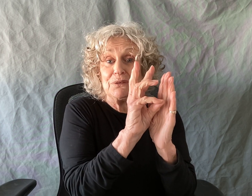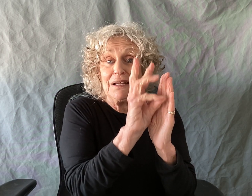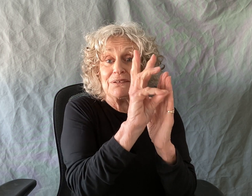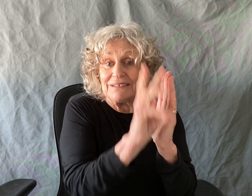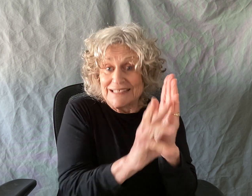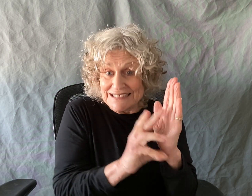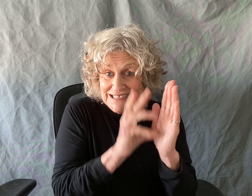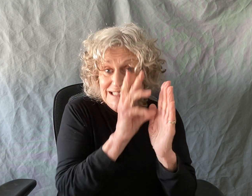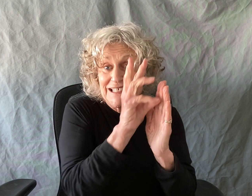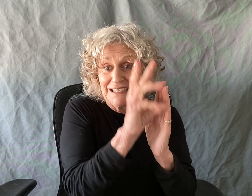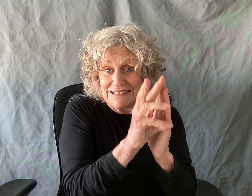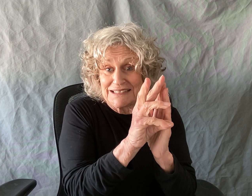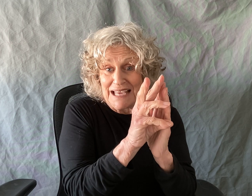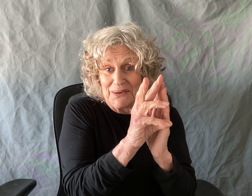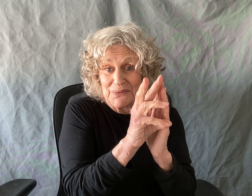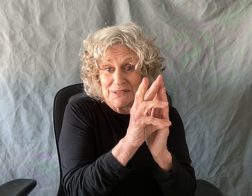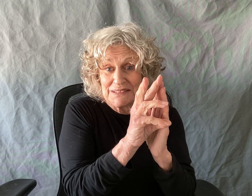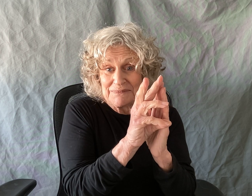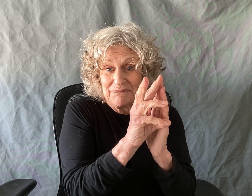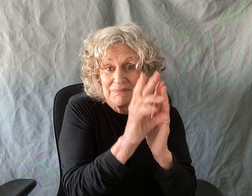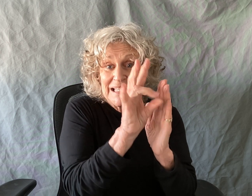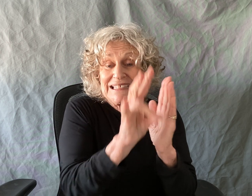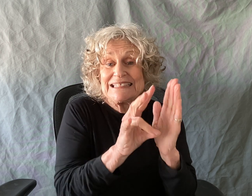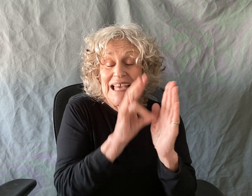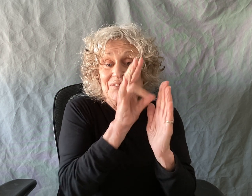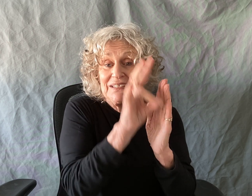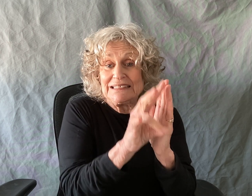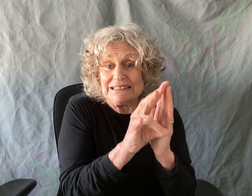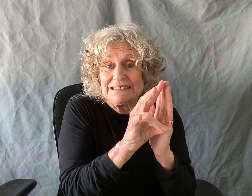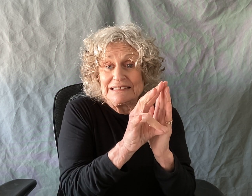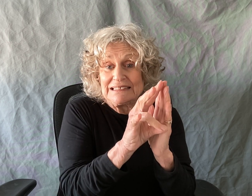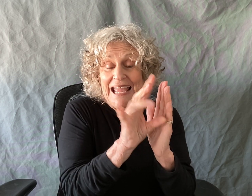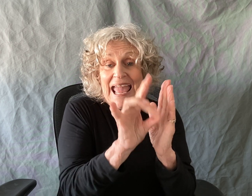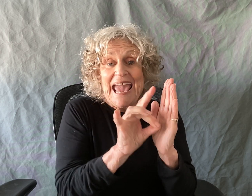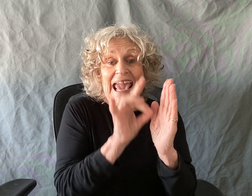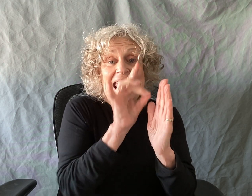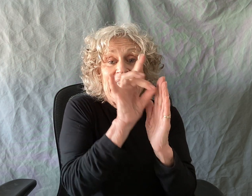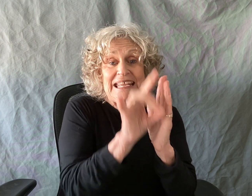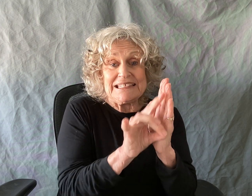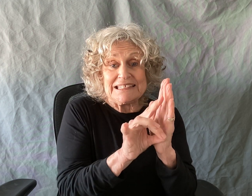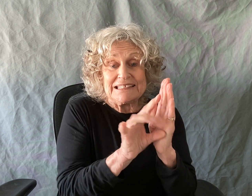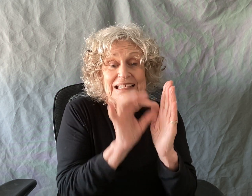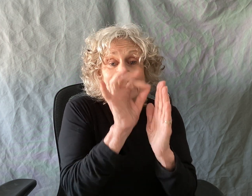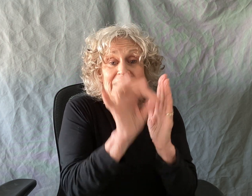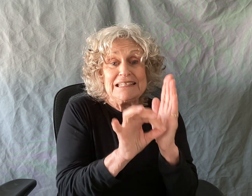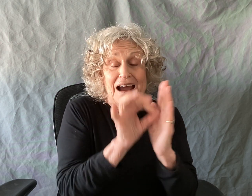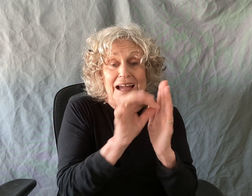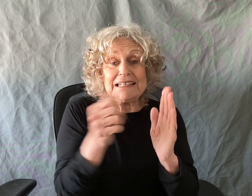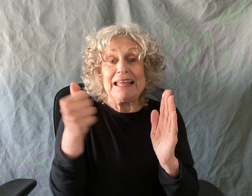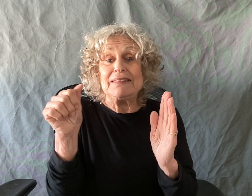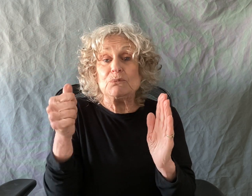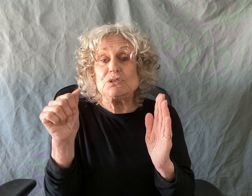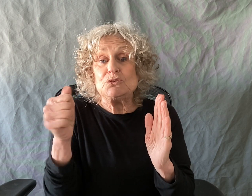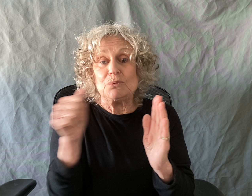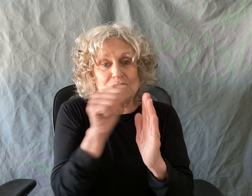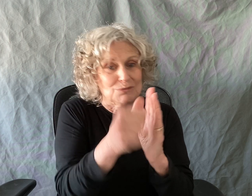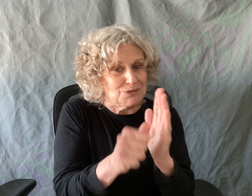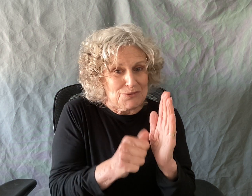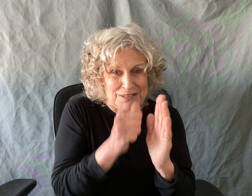around, 6 hours, 7, 8, 9, and then we don't do this,